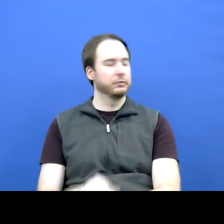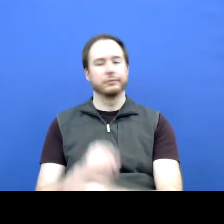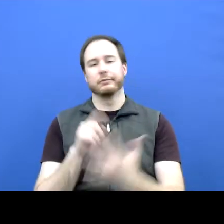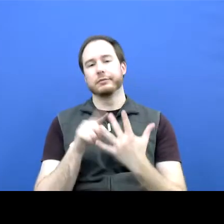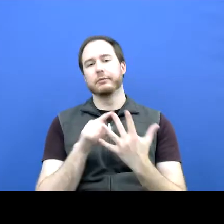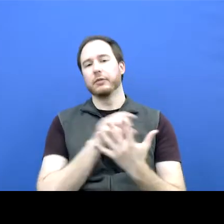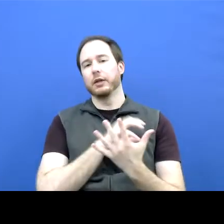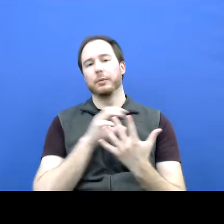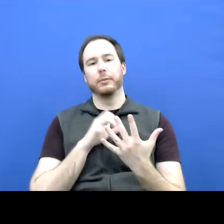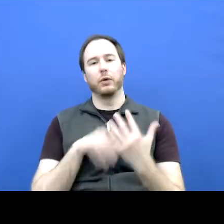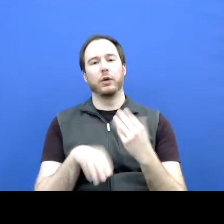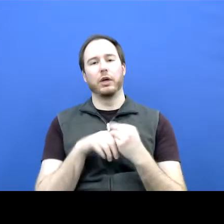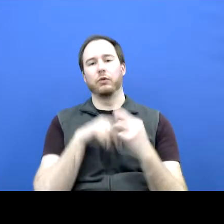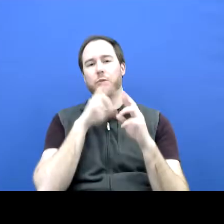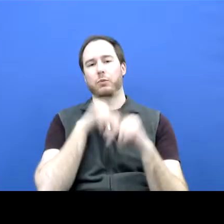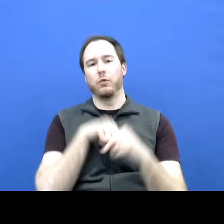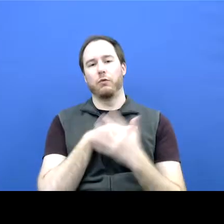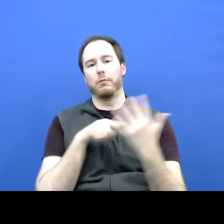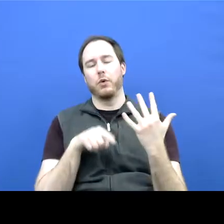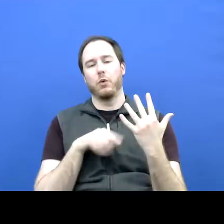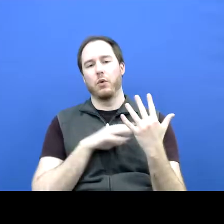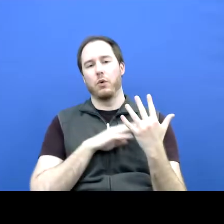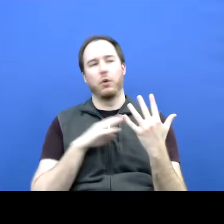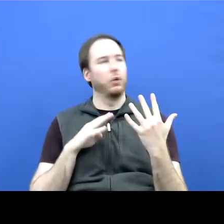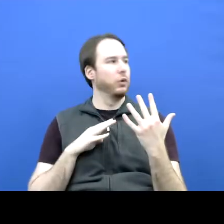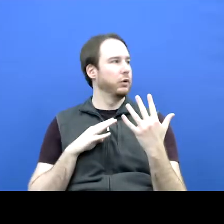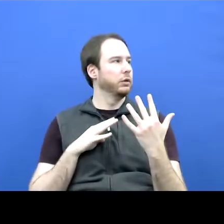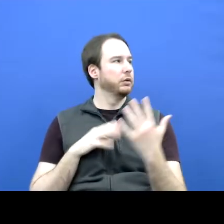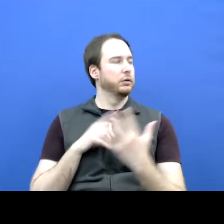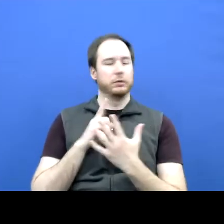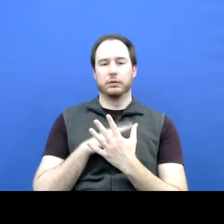any committee or miscellaneous reports from the board? I do.